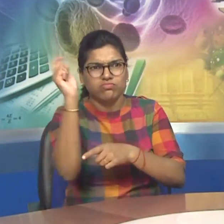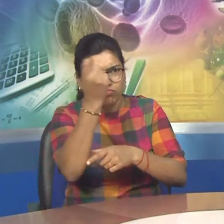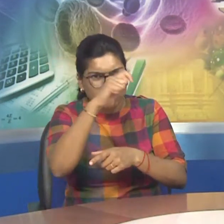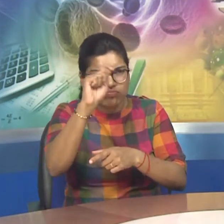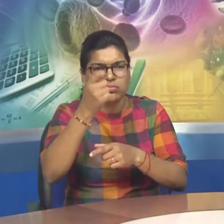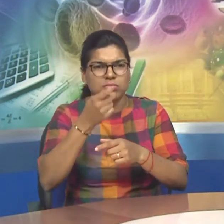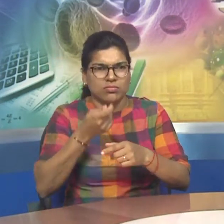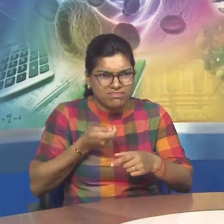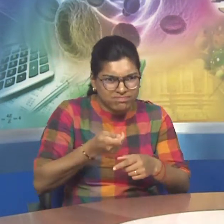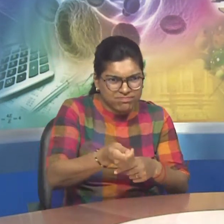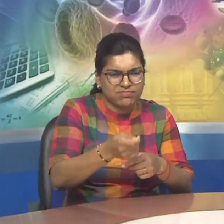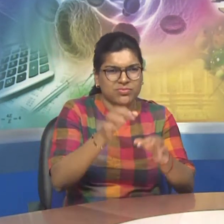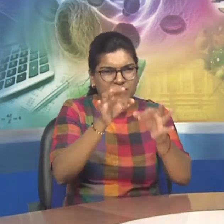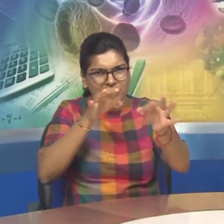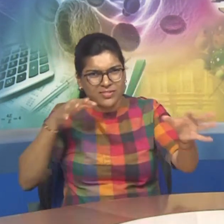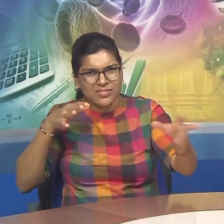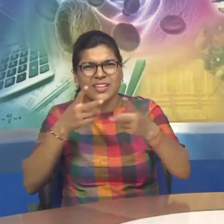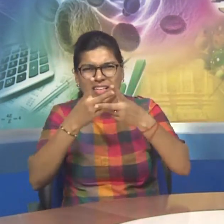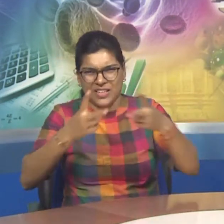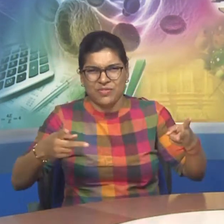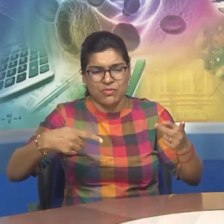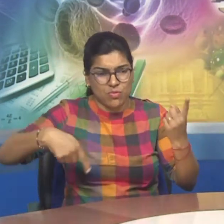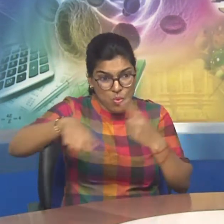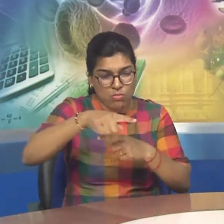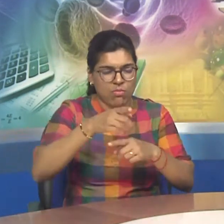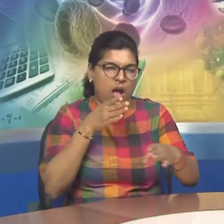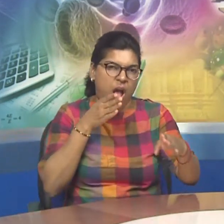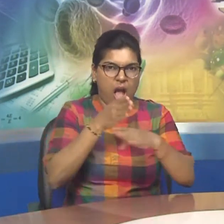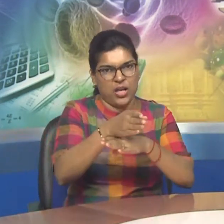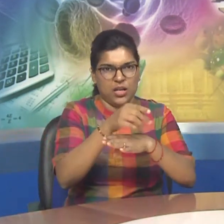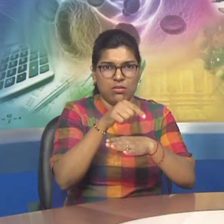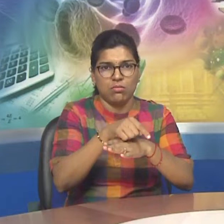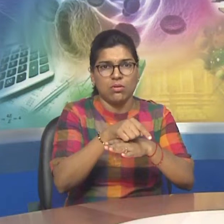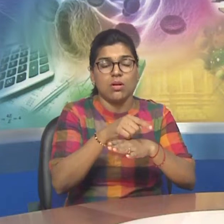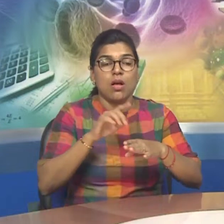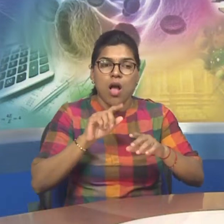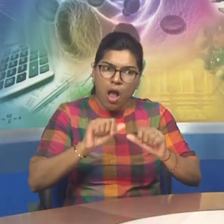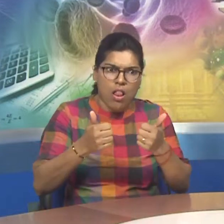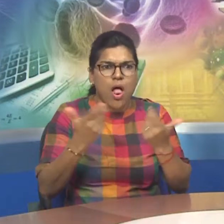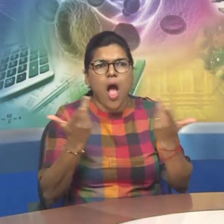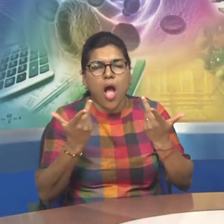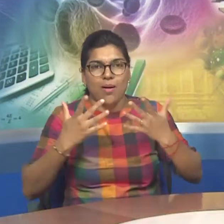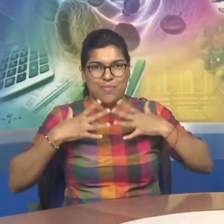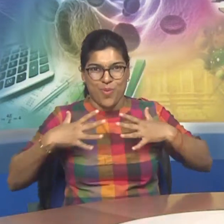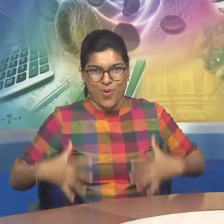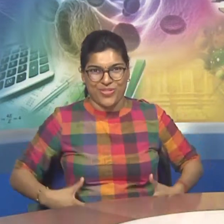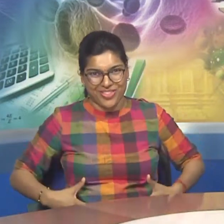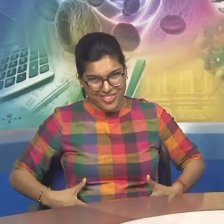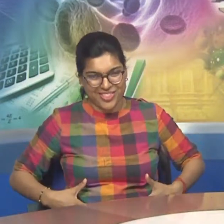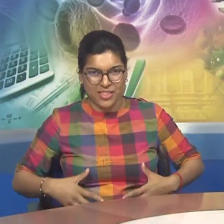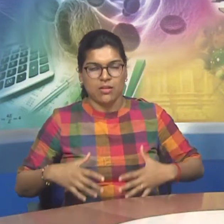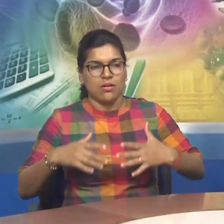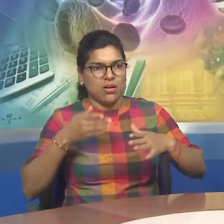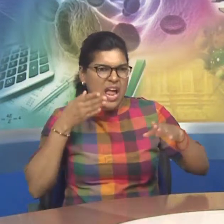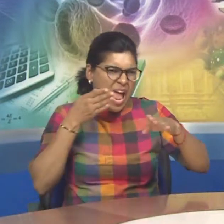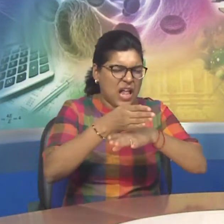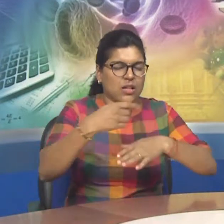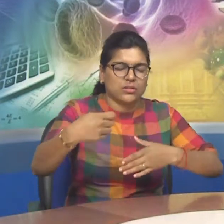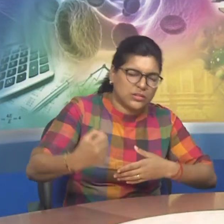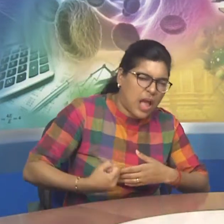The poet says that objects like swords injure our body deeply. But